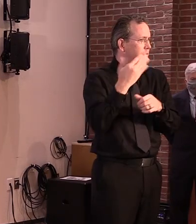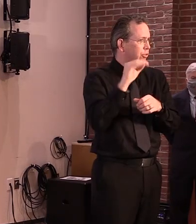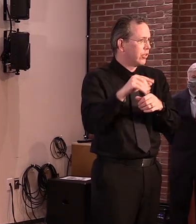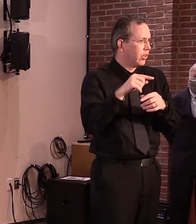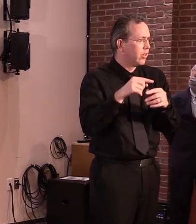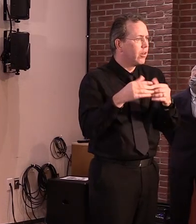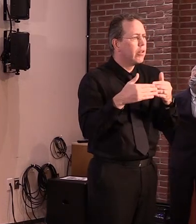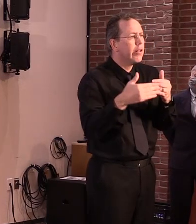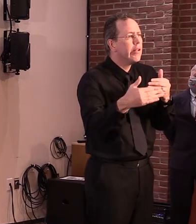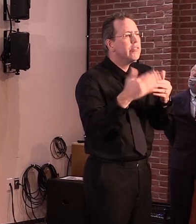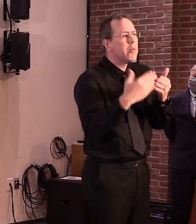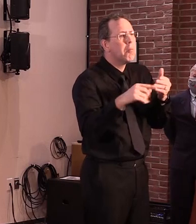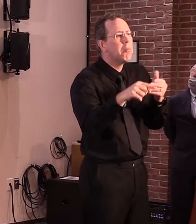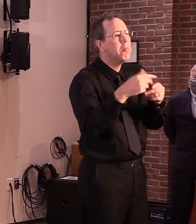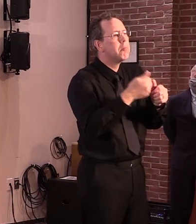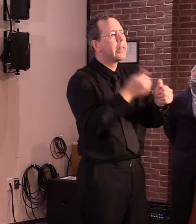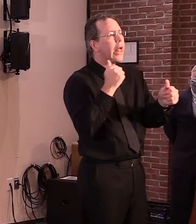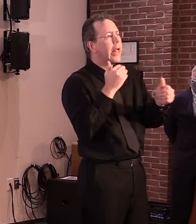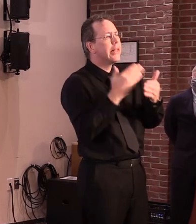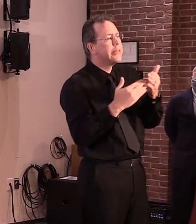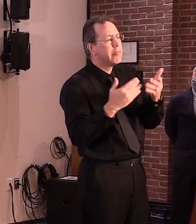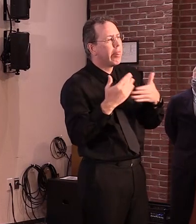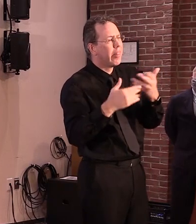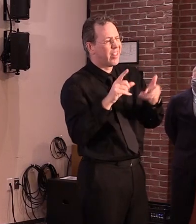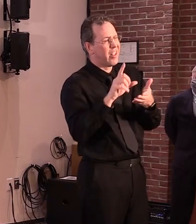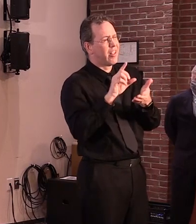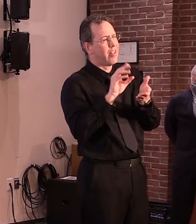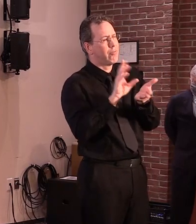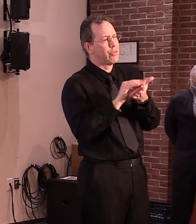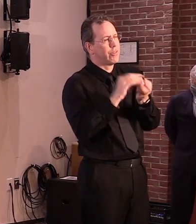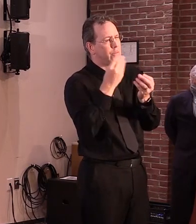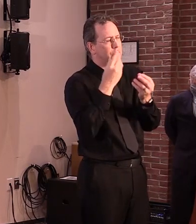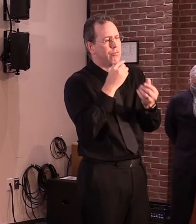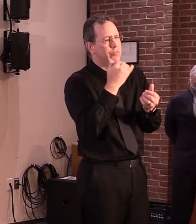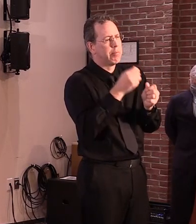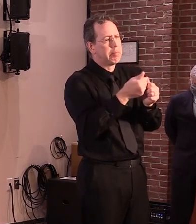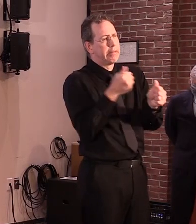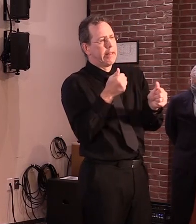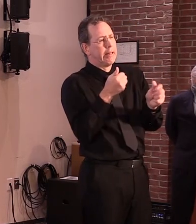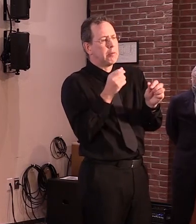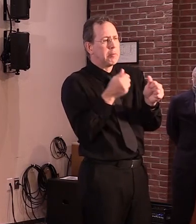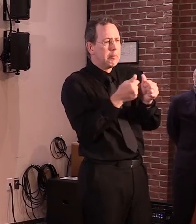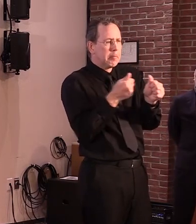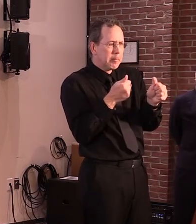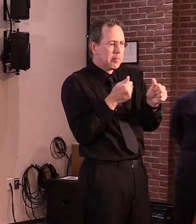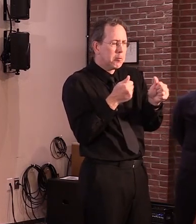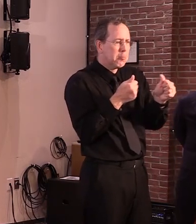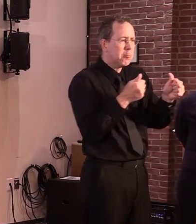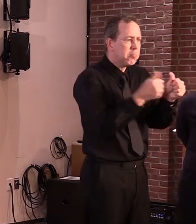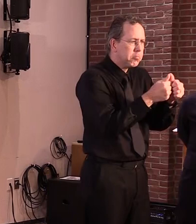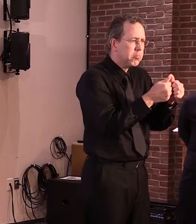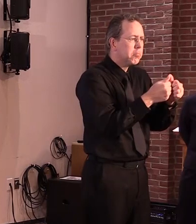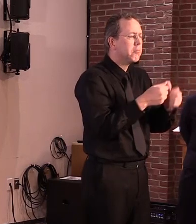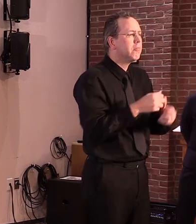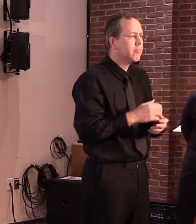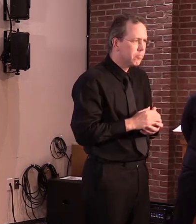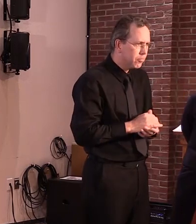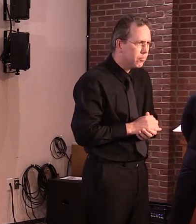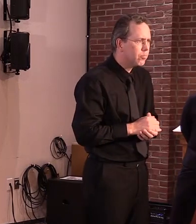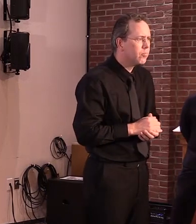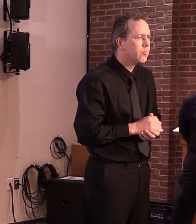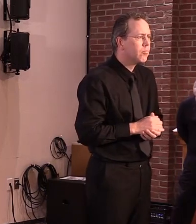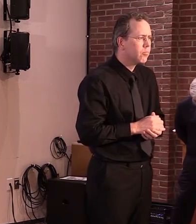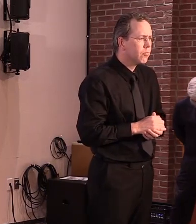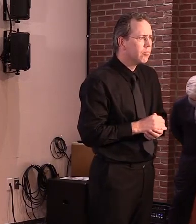of the publication. Yeah, I also noticed that the labor force increased by 9,000. What do